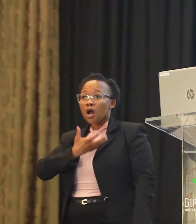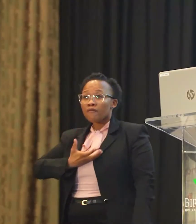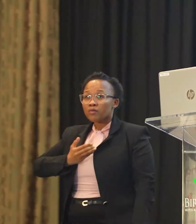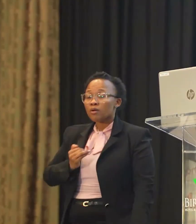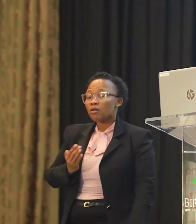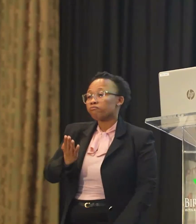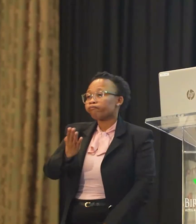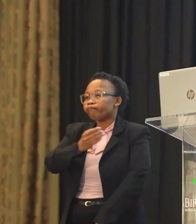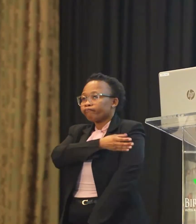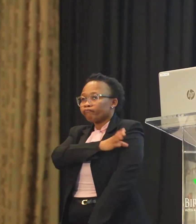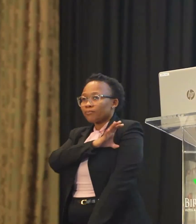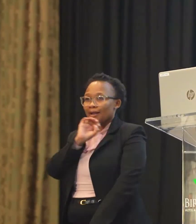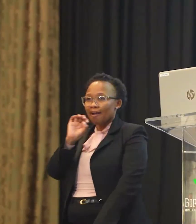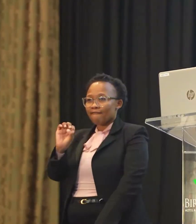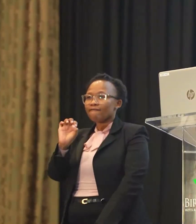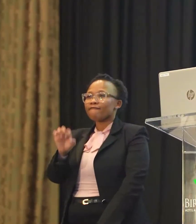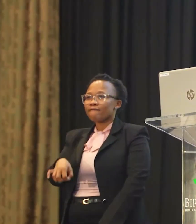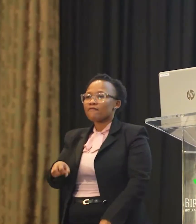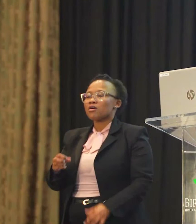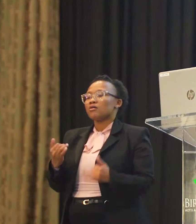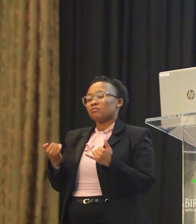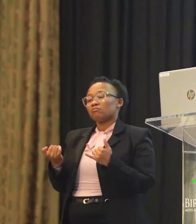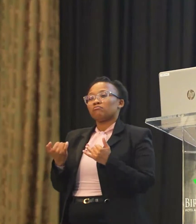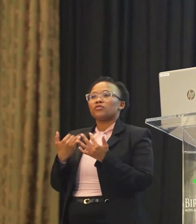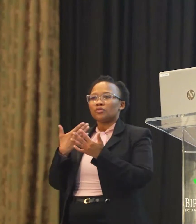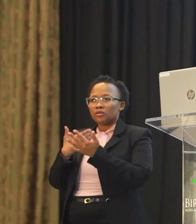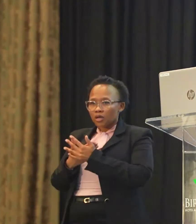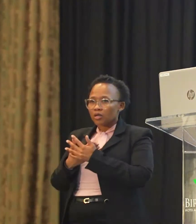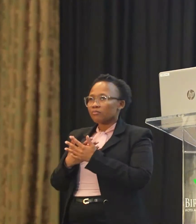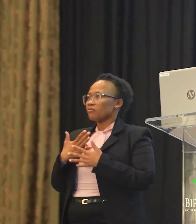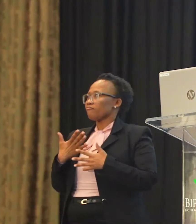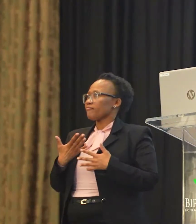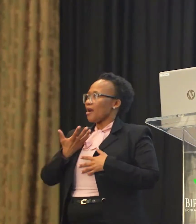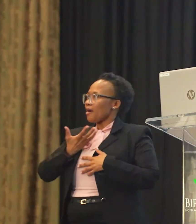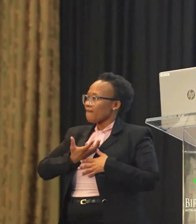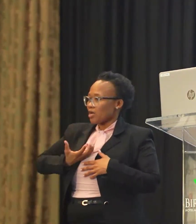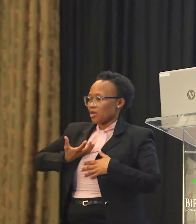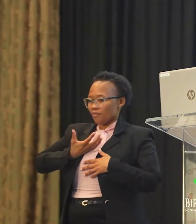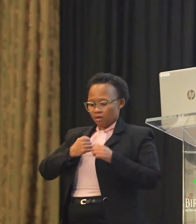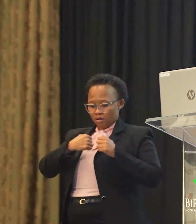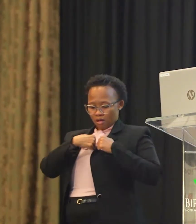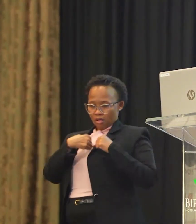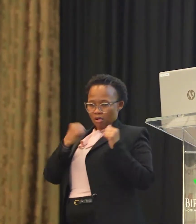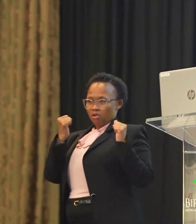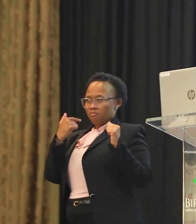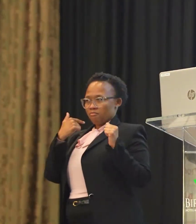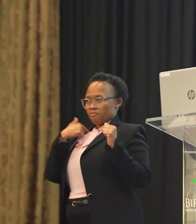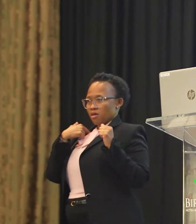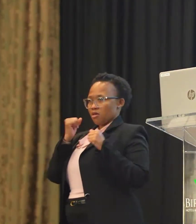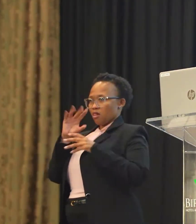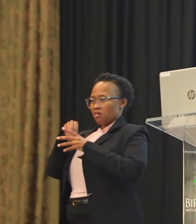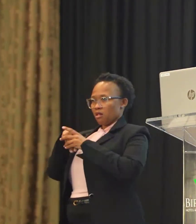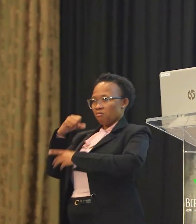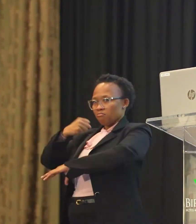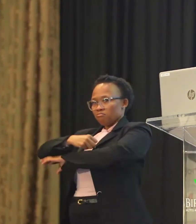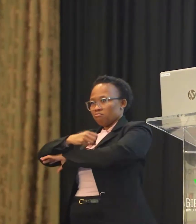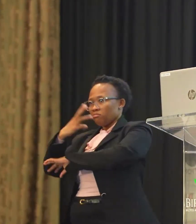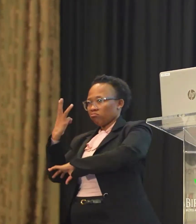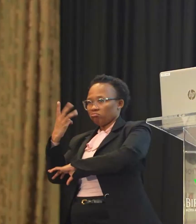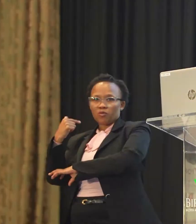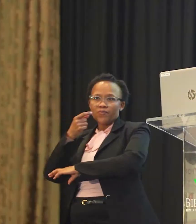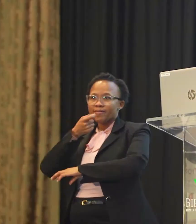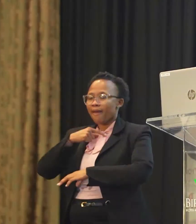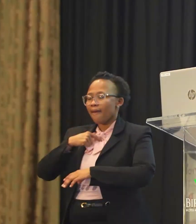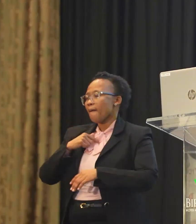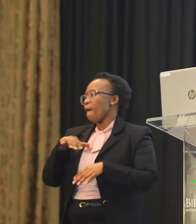about comfort in terms of like, how can you be comfortable enough to disclose that you're a member of key population? Or how are you comfortable enough to be able to